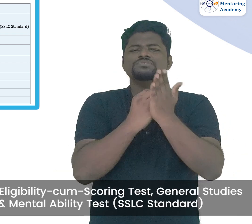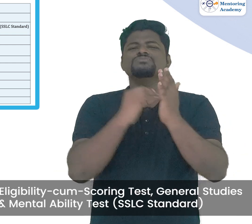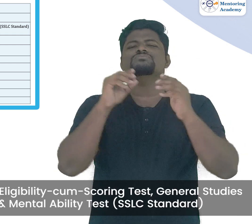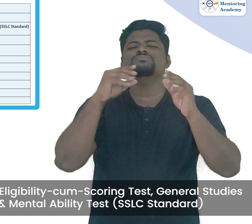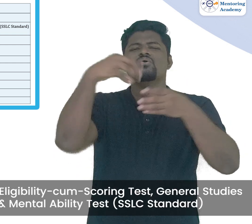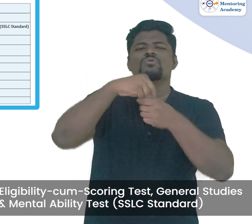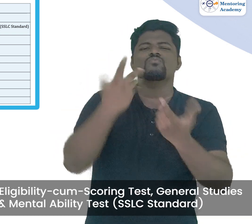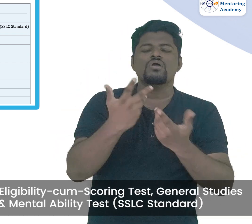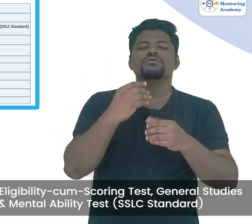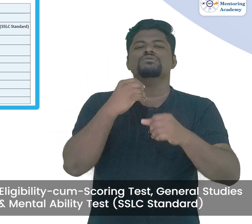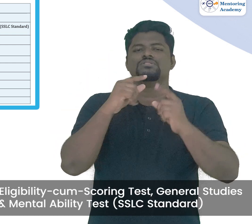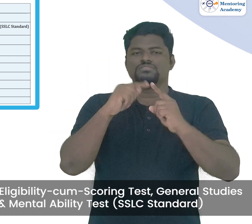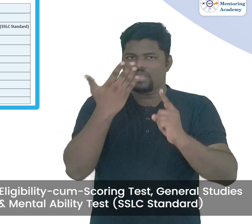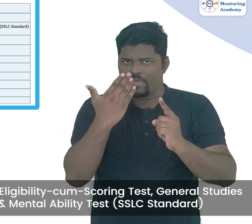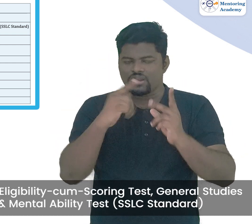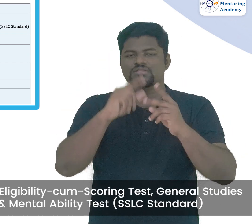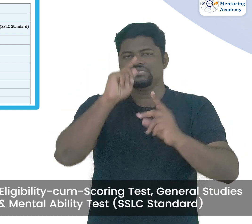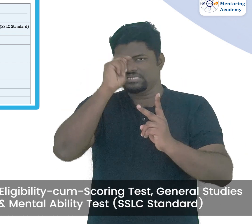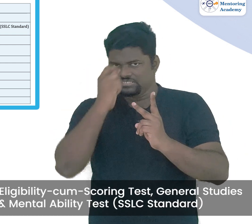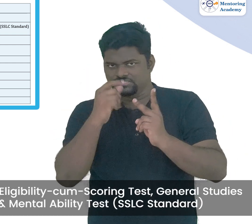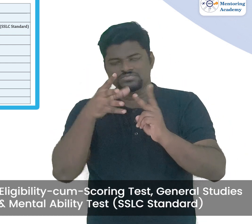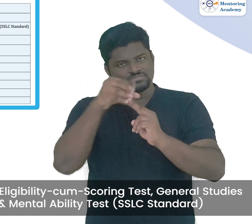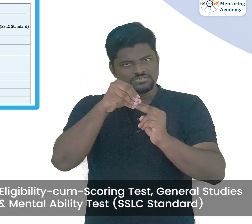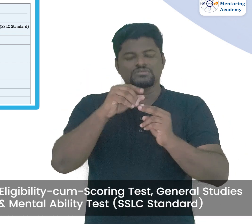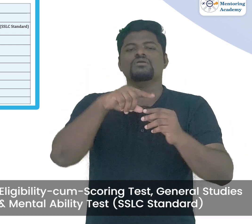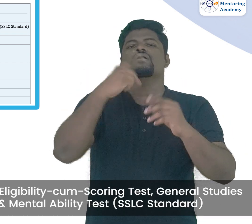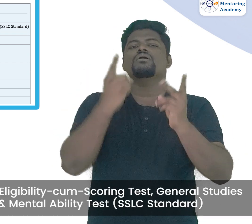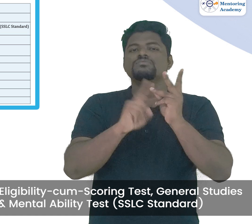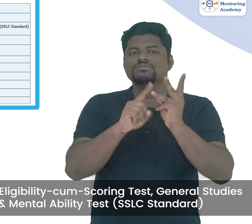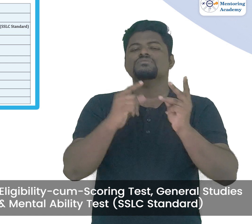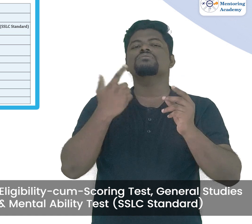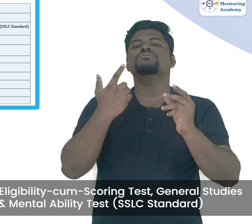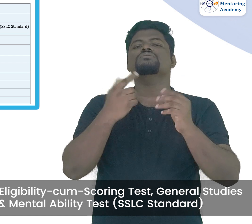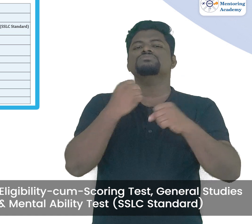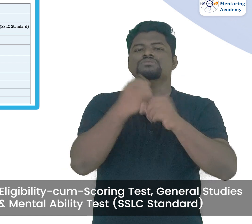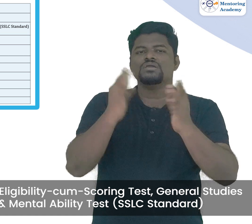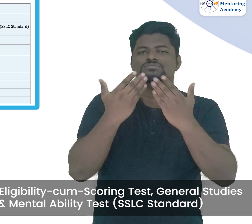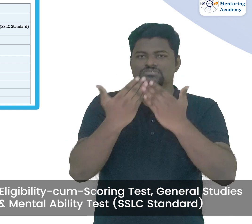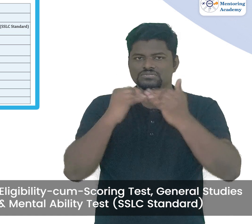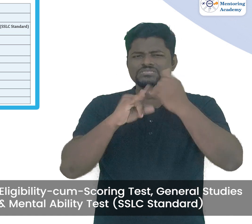Subjects included Tamil or English. Eligibility cum scoring